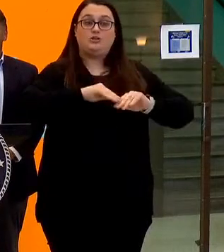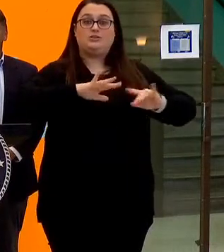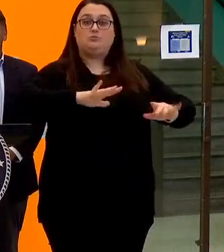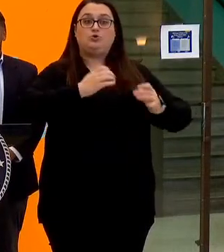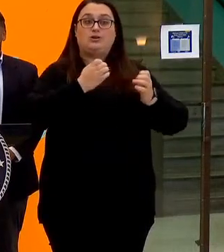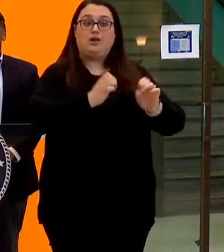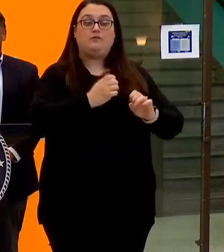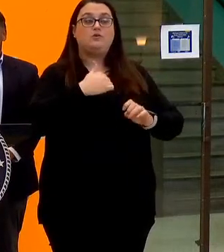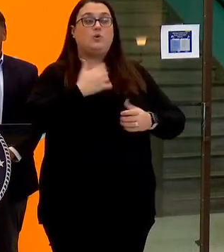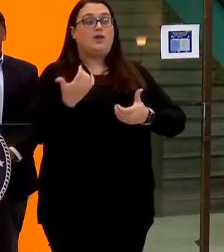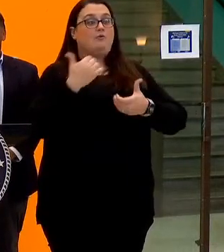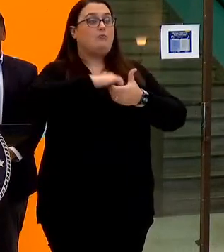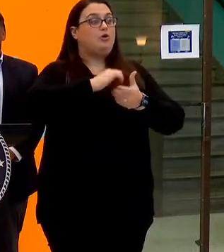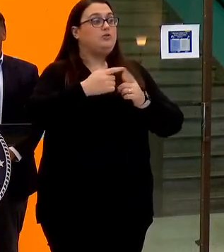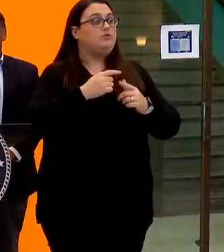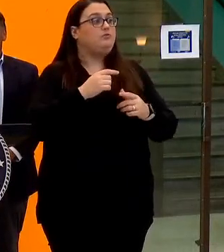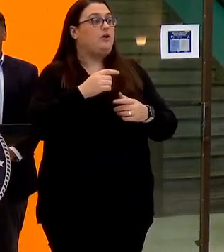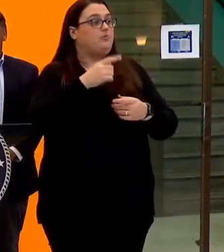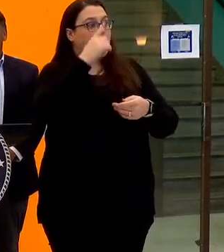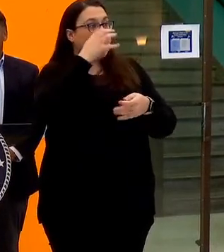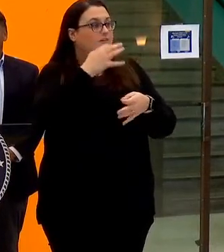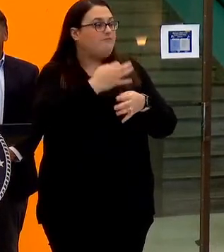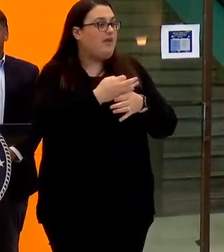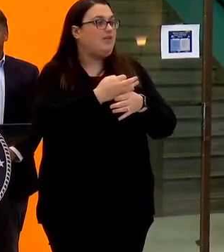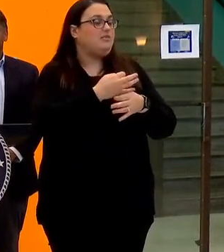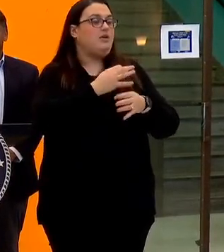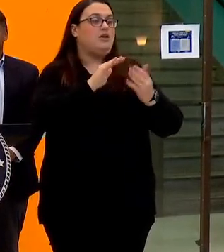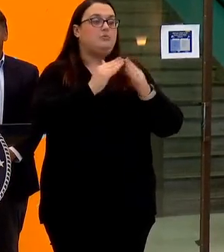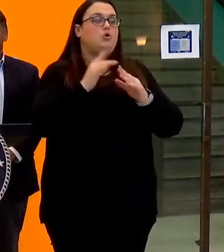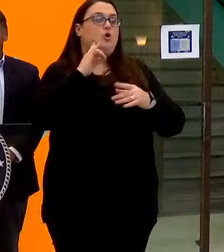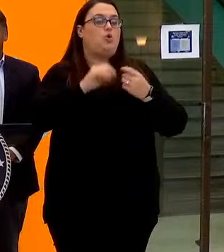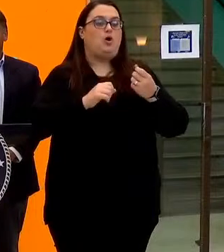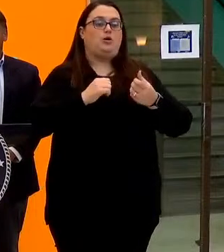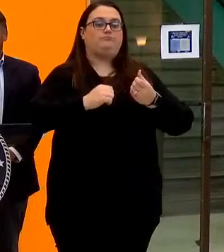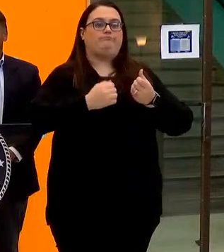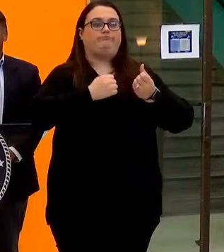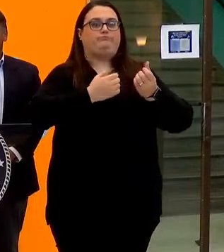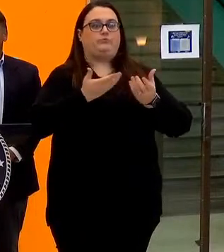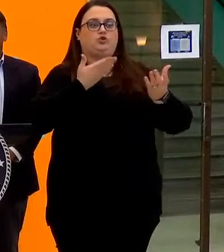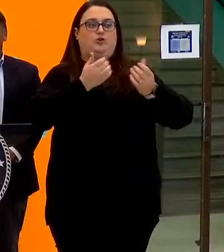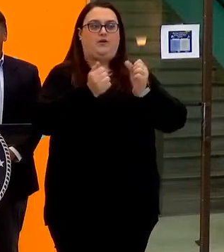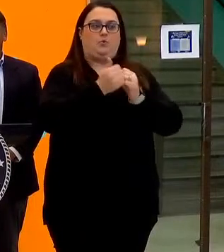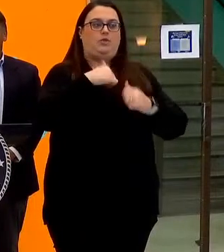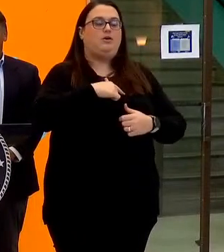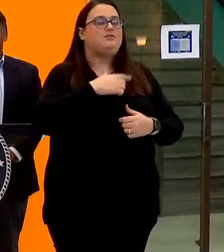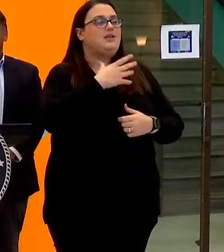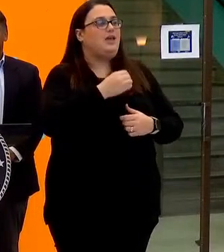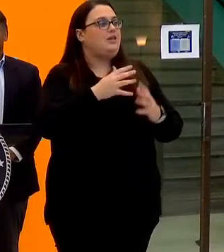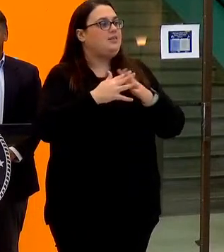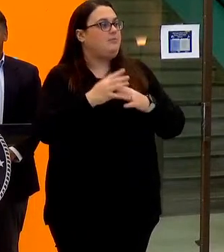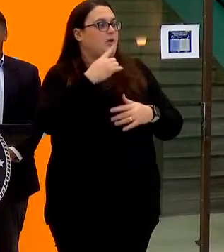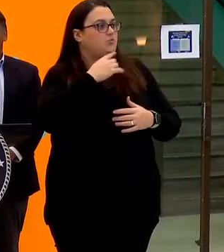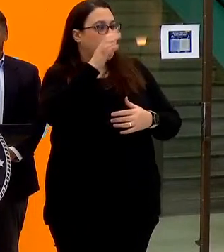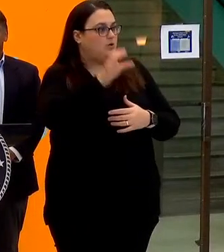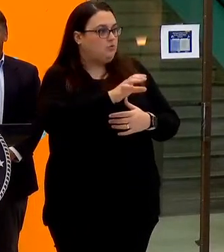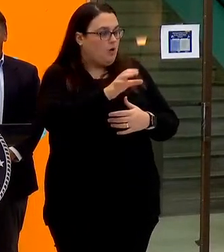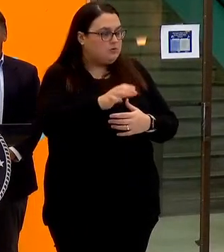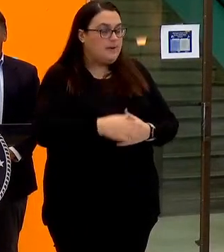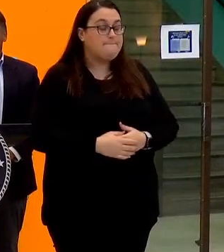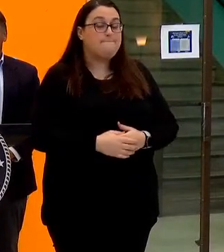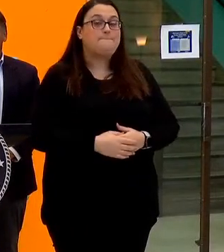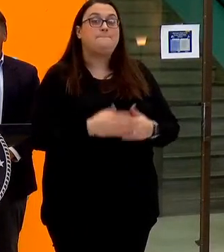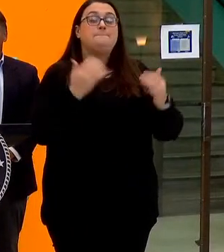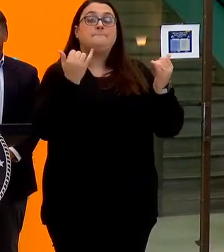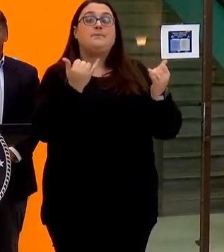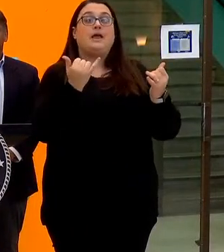efforts, we have partners from the faith community who are serving alongside us, as well as the American Red Cross. Now